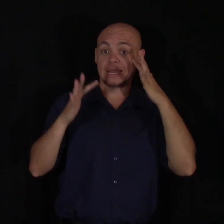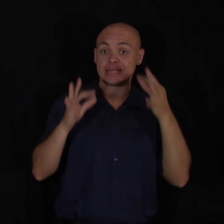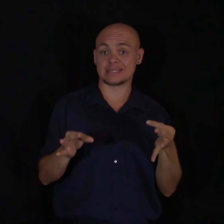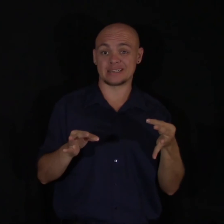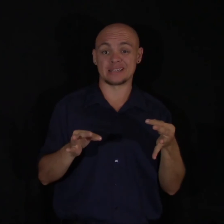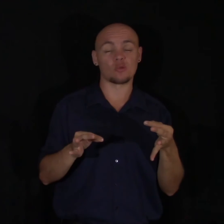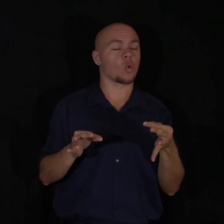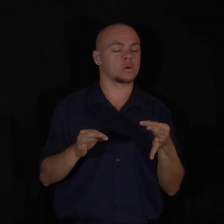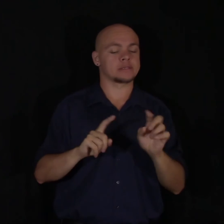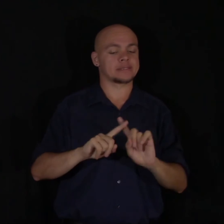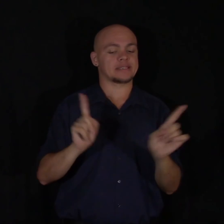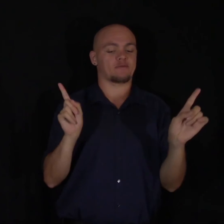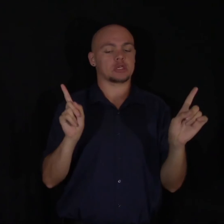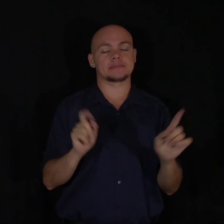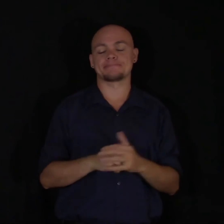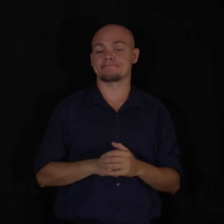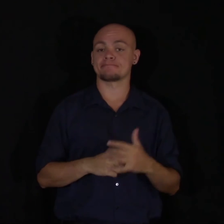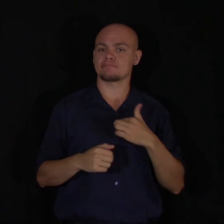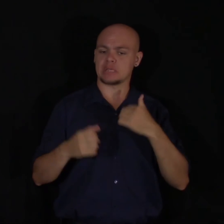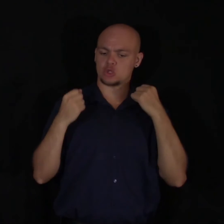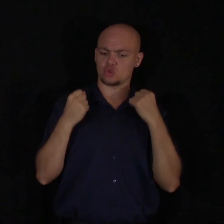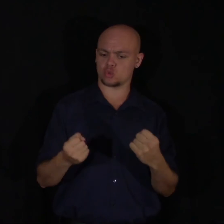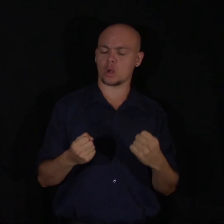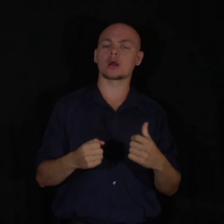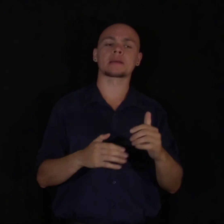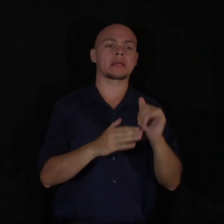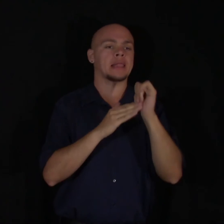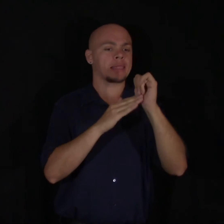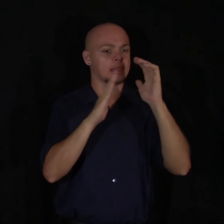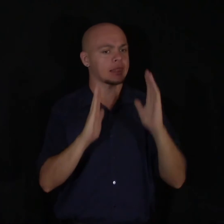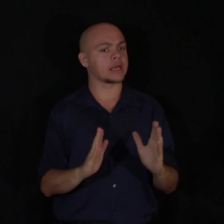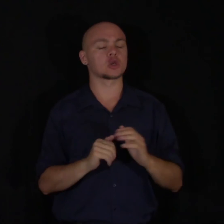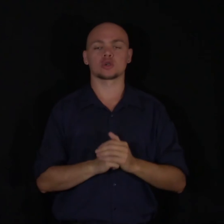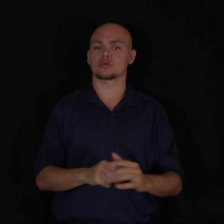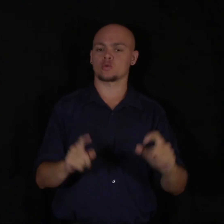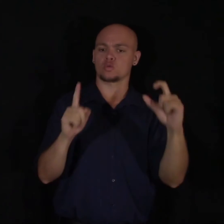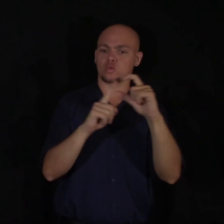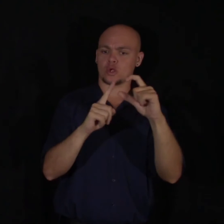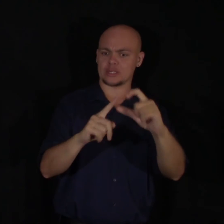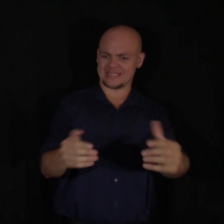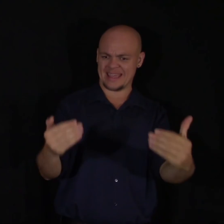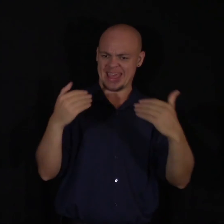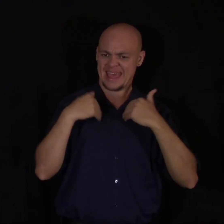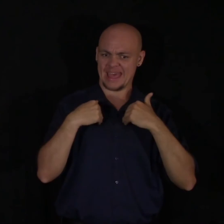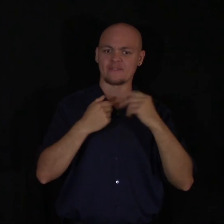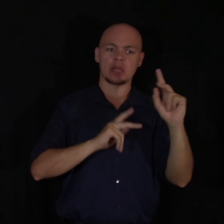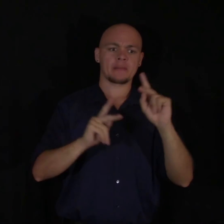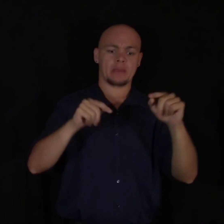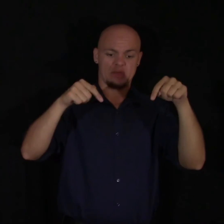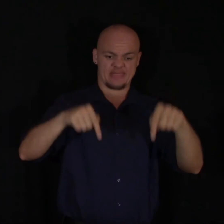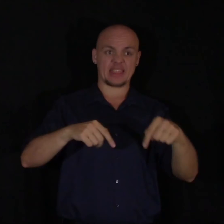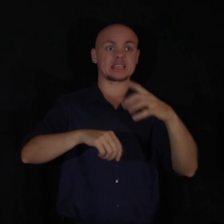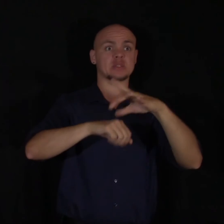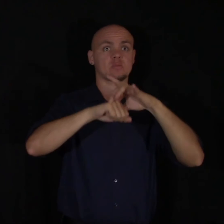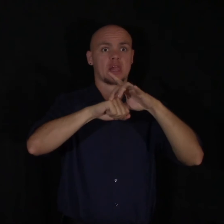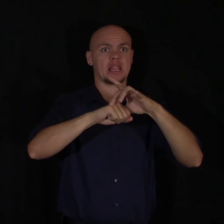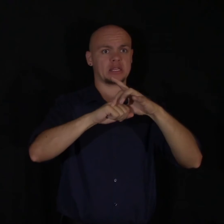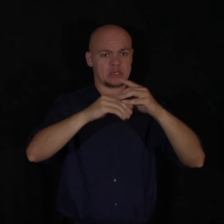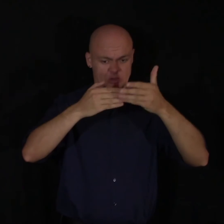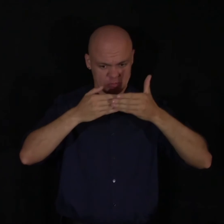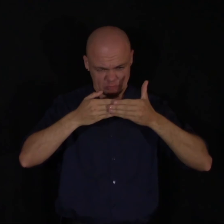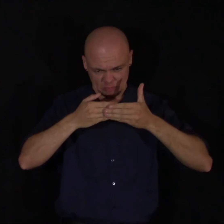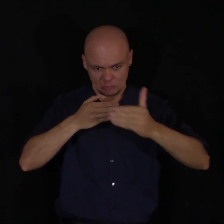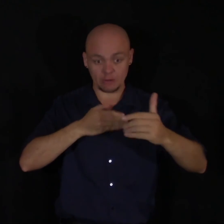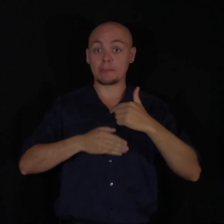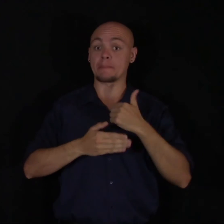something else. I choose to be strong, I choose to be a leader, I choose to have words to move this planet. I'll tell you why I